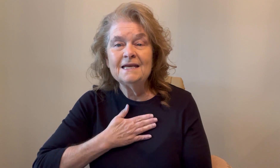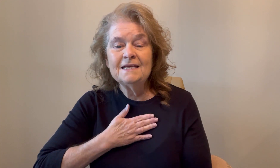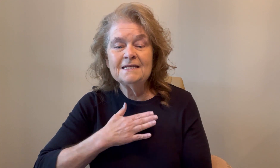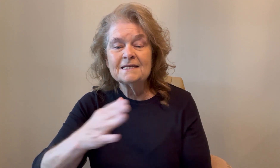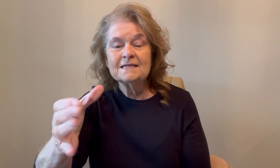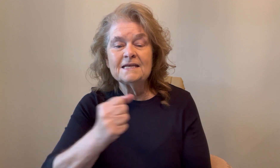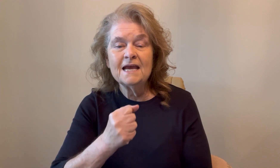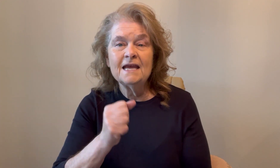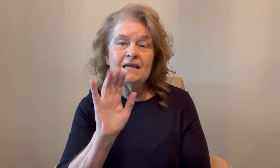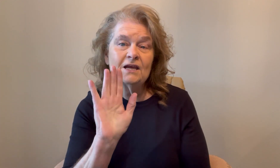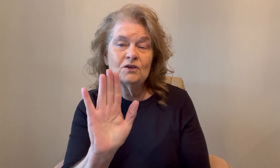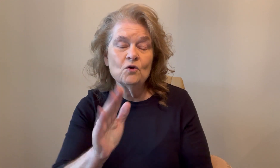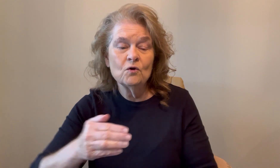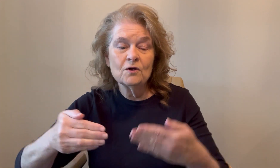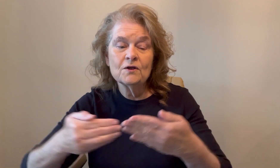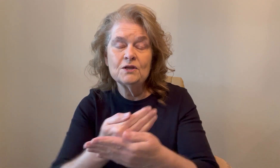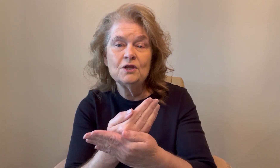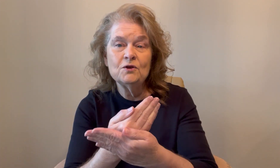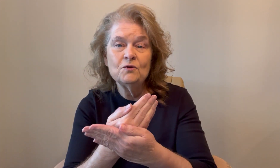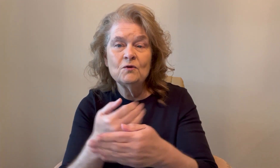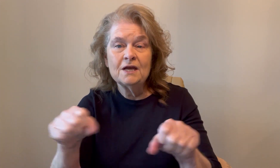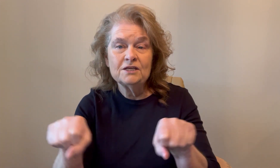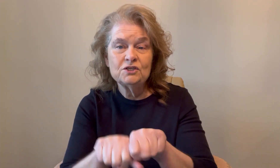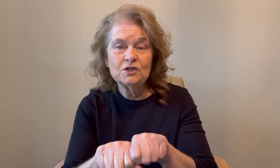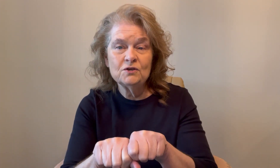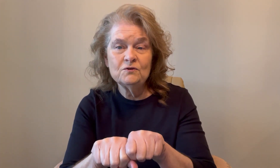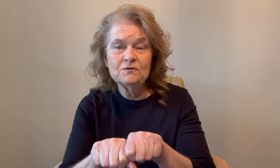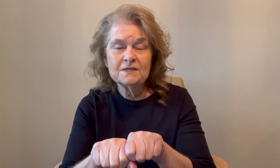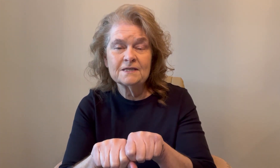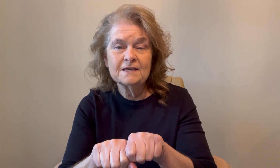Please take your new shoes,